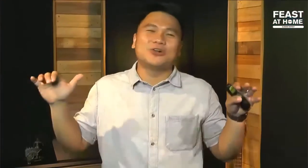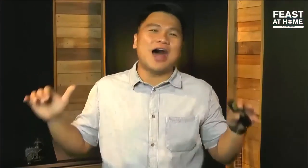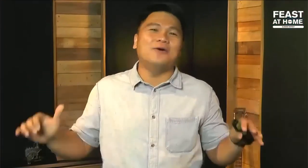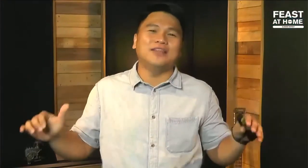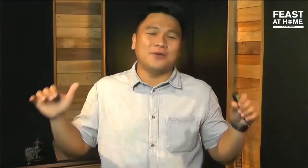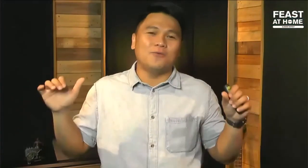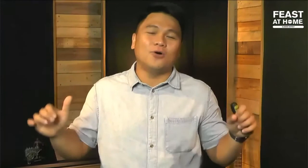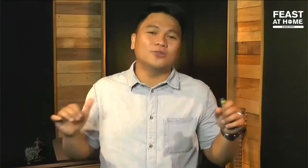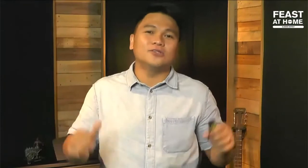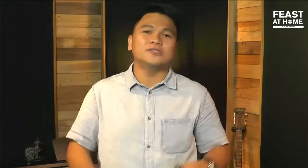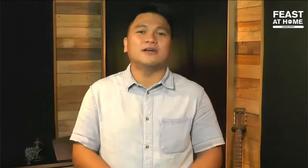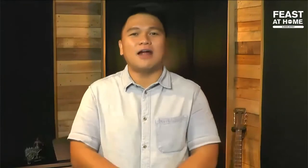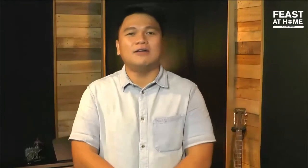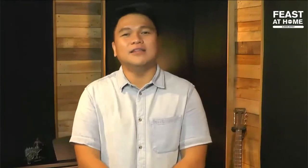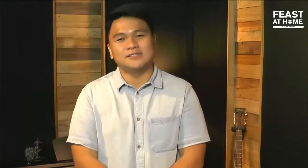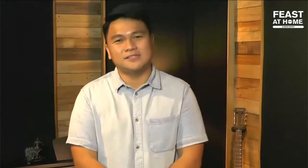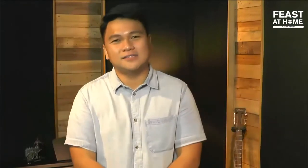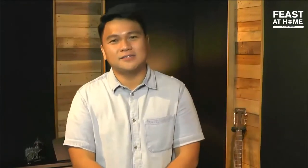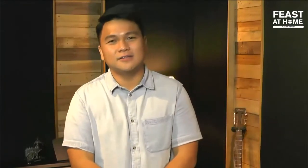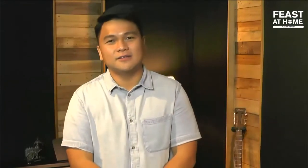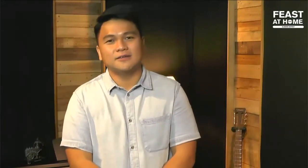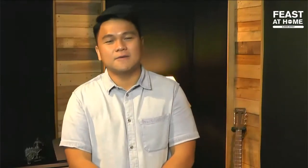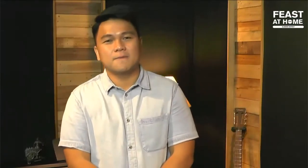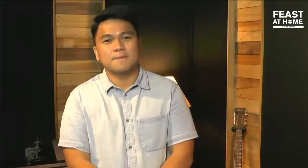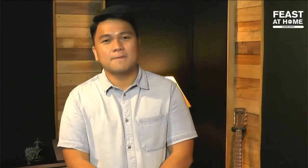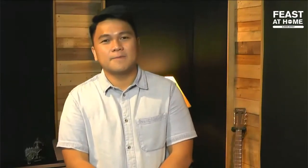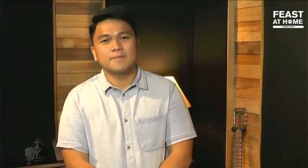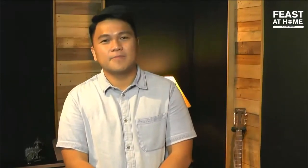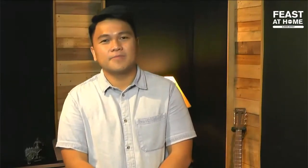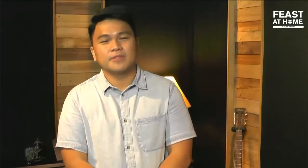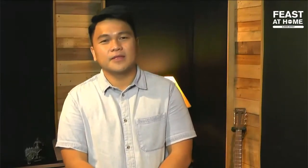this drowning waters around us.